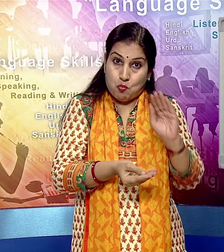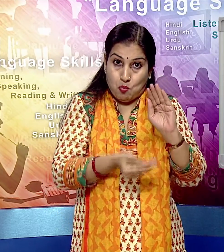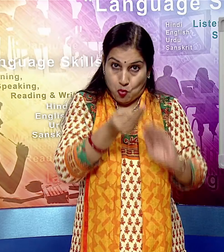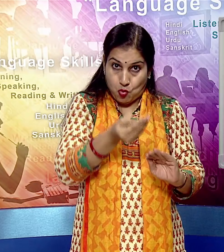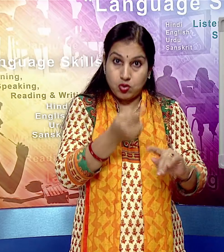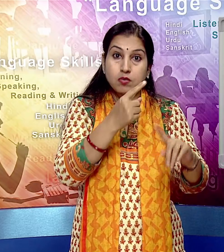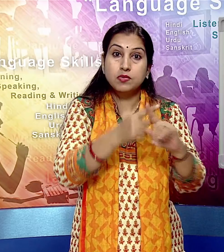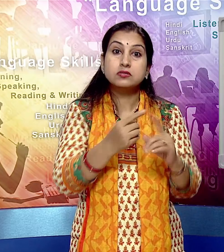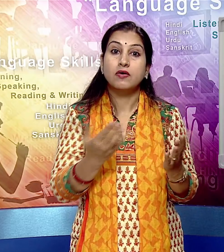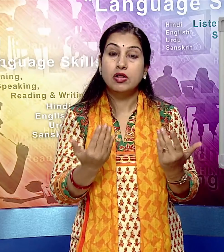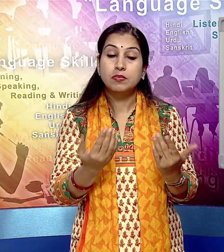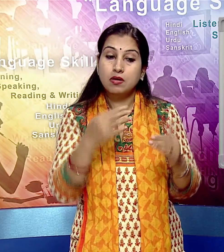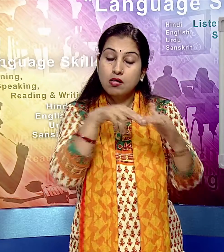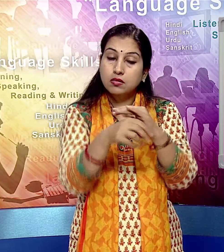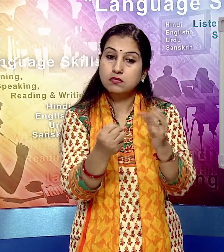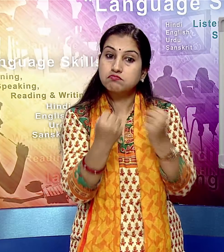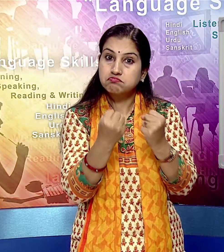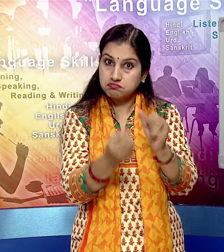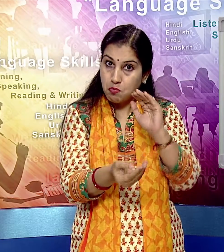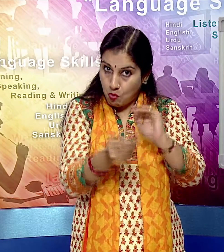increases availability of nutrients,